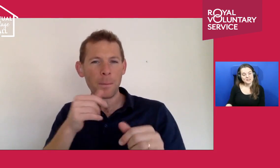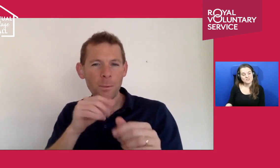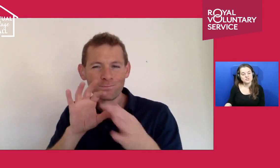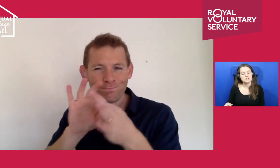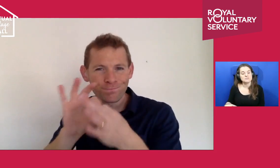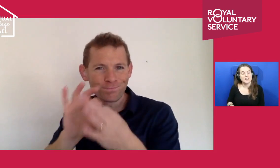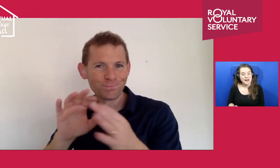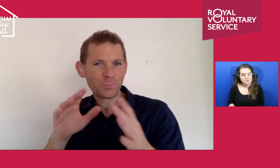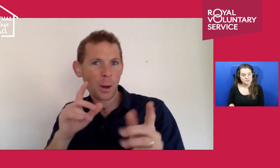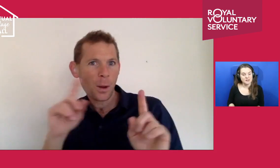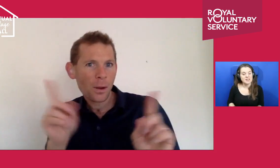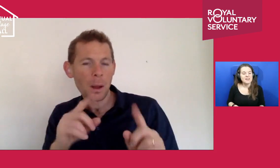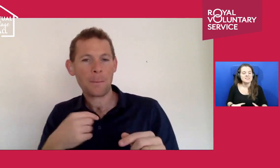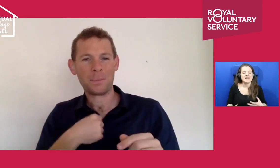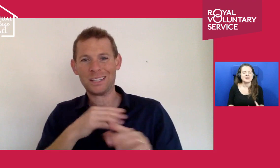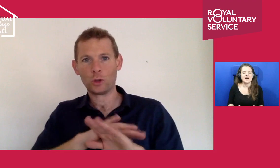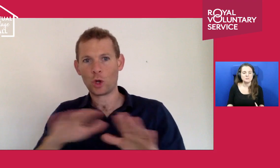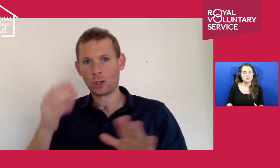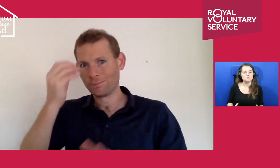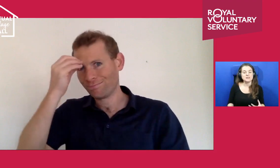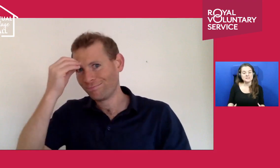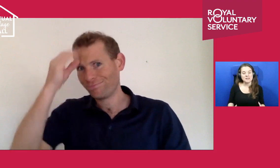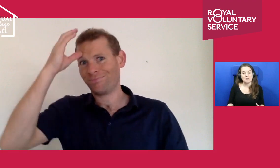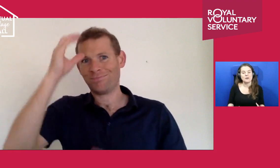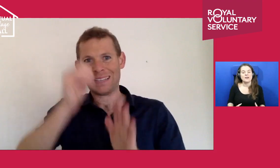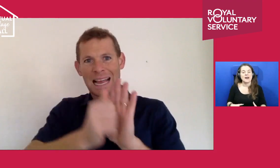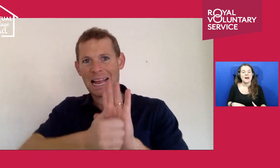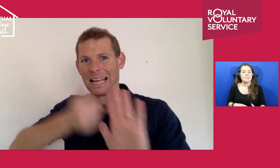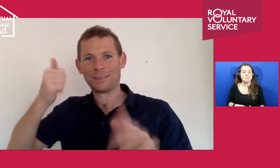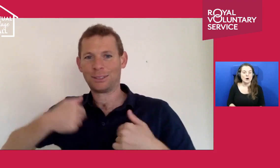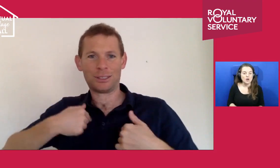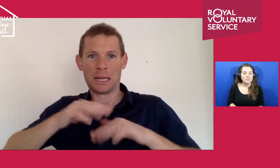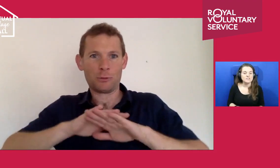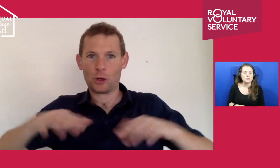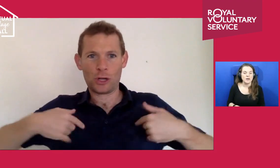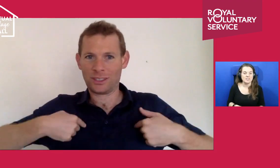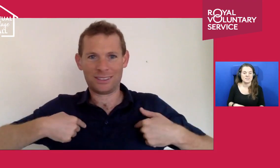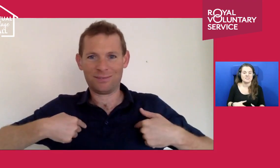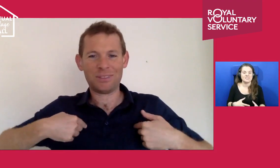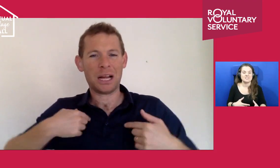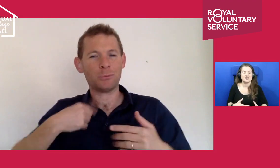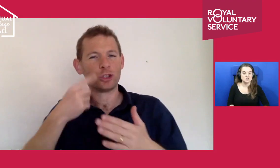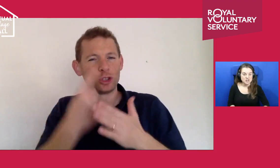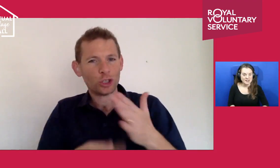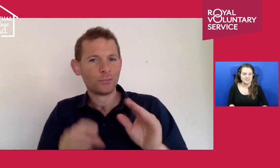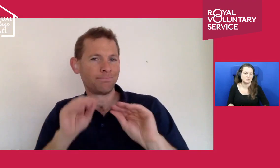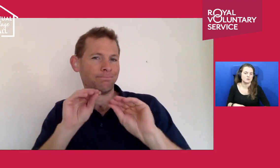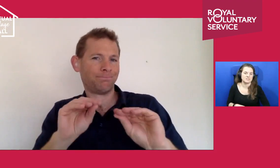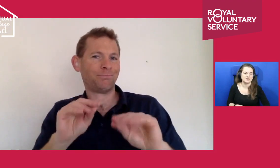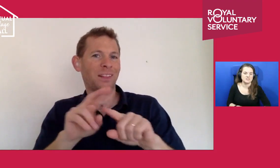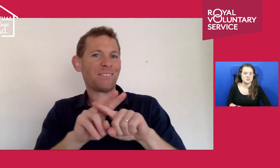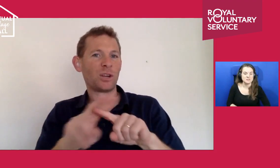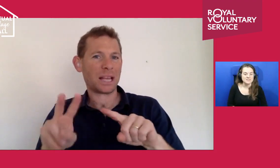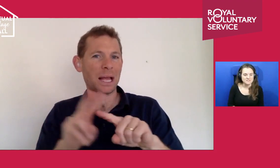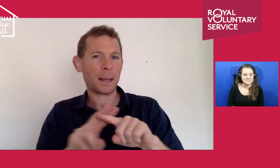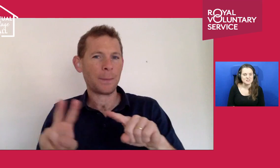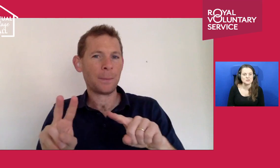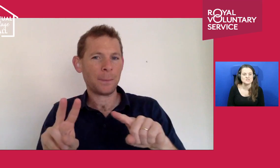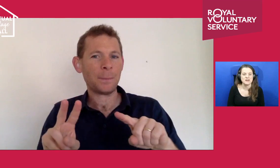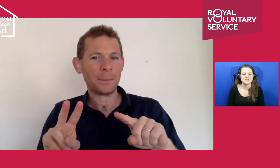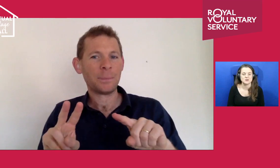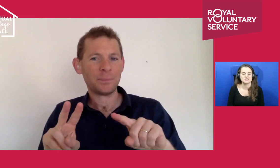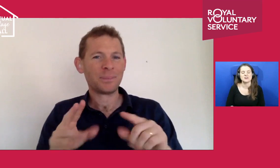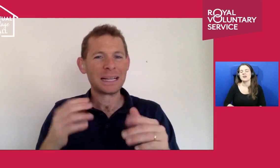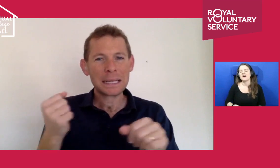if I can give you some vocabulary, then it'll help you build up bonds with your child, or with the infants that